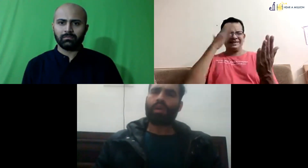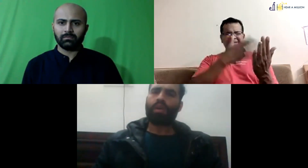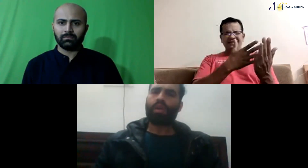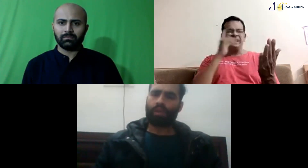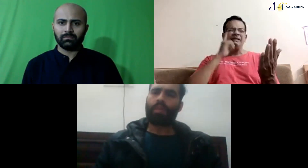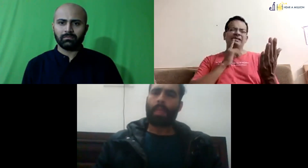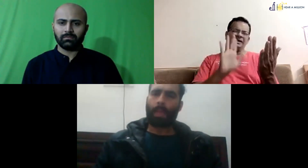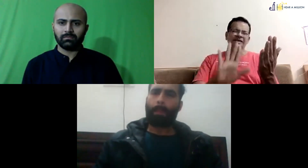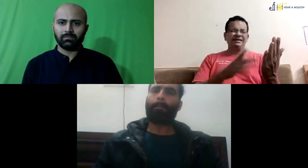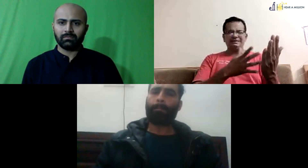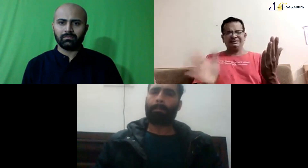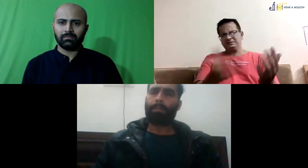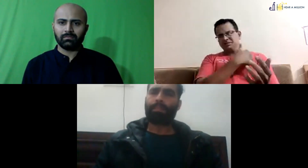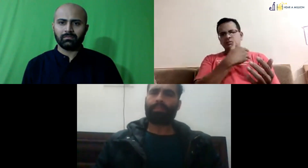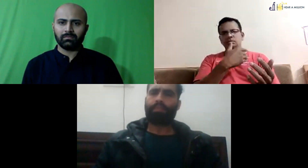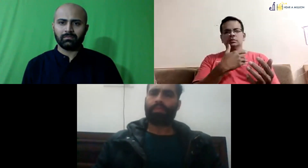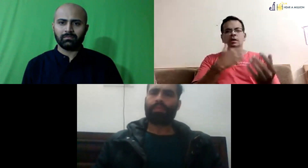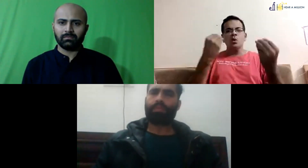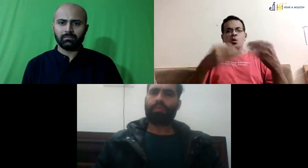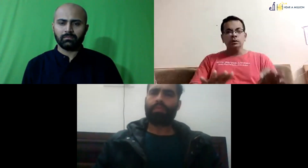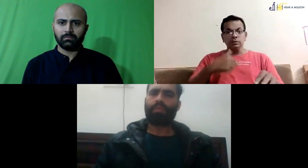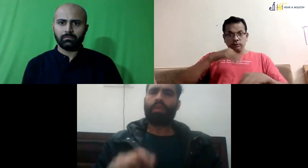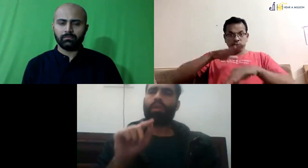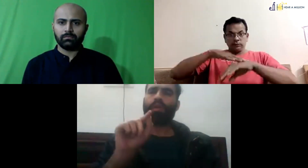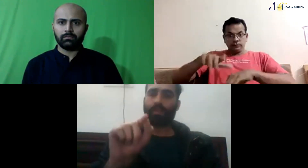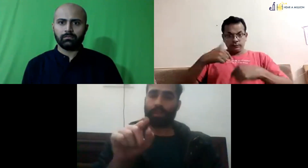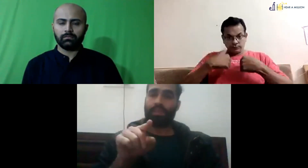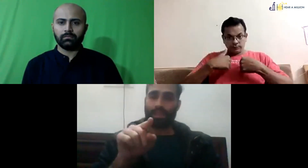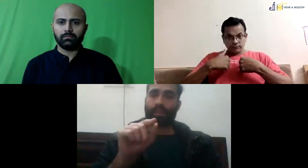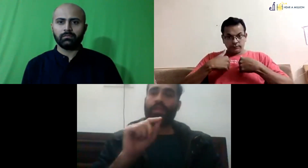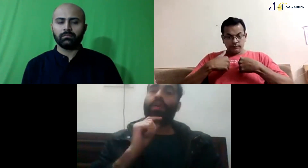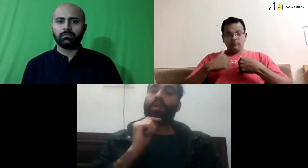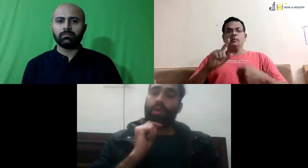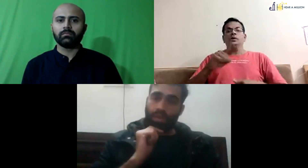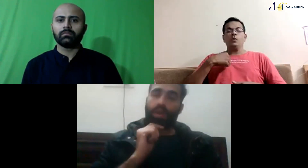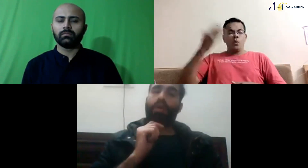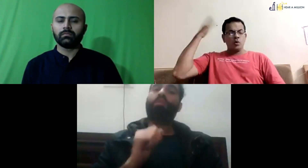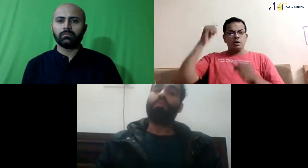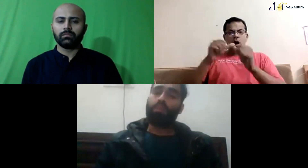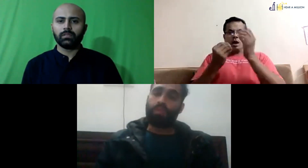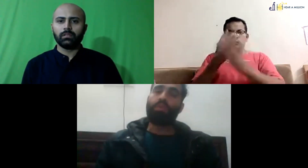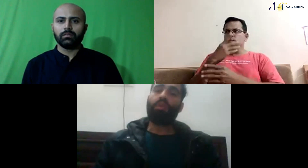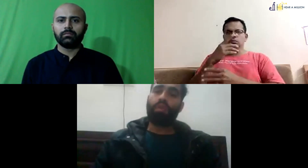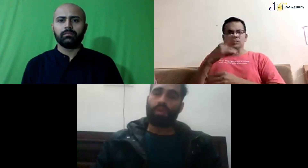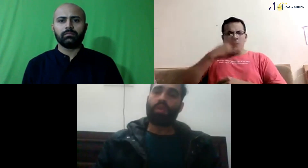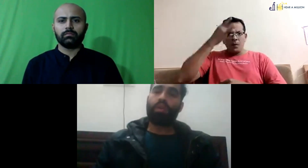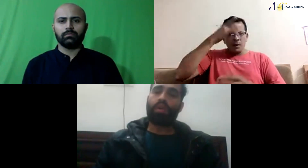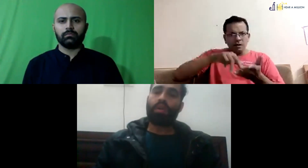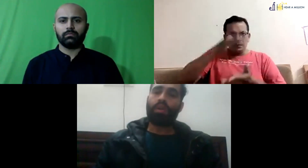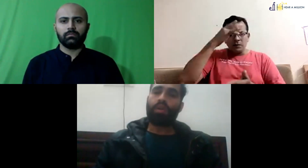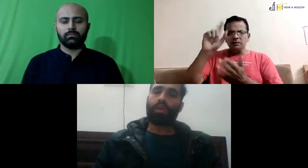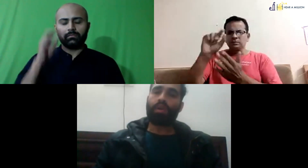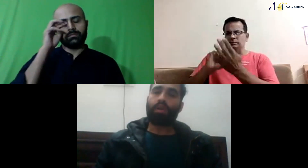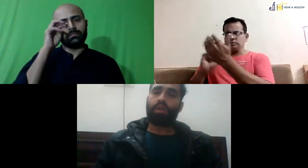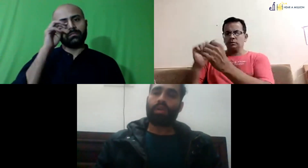Amazon, this is not a suitable and this is not a good. So people can remove. We lost this since I have the same experience